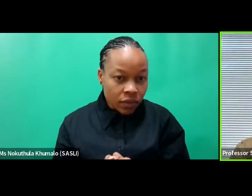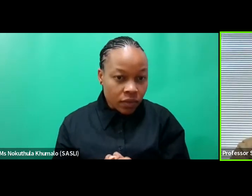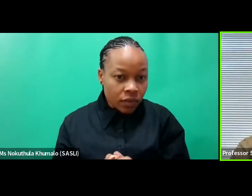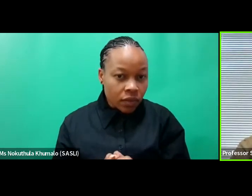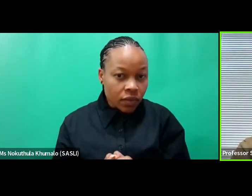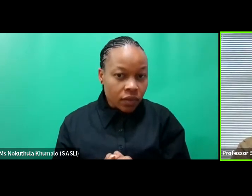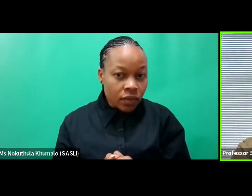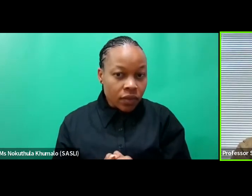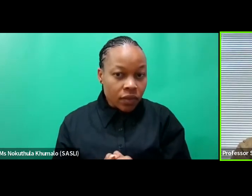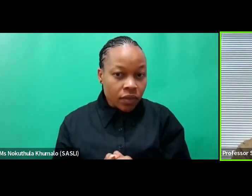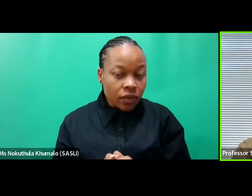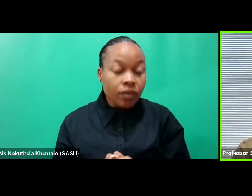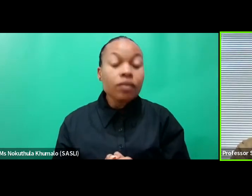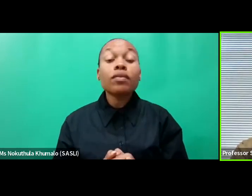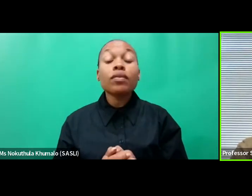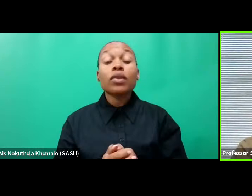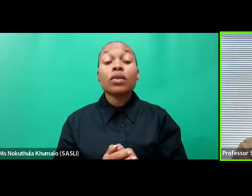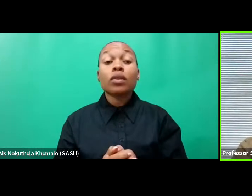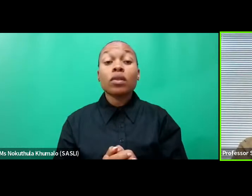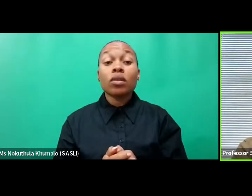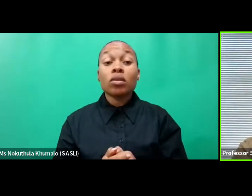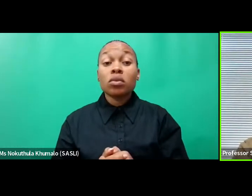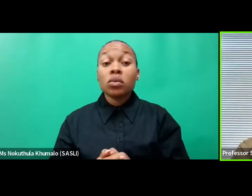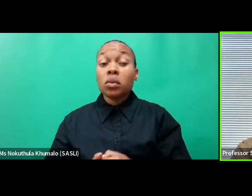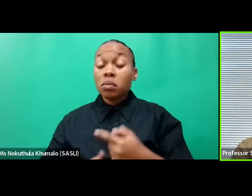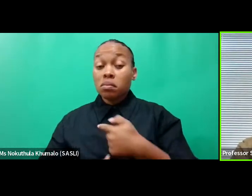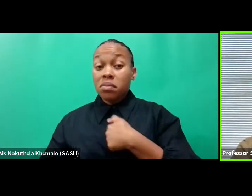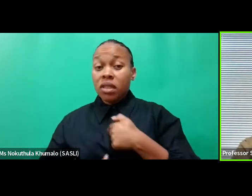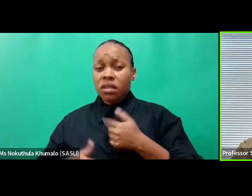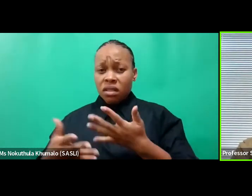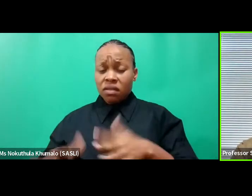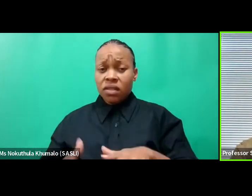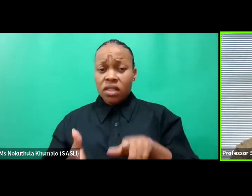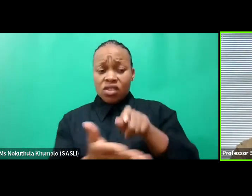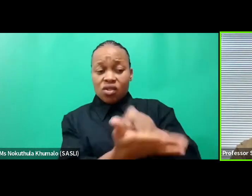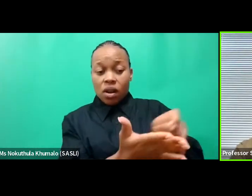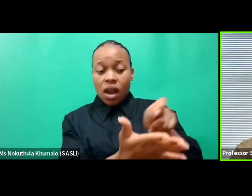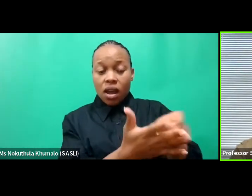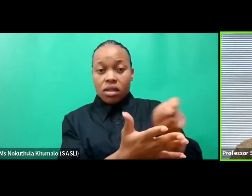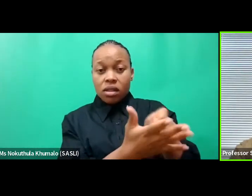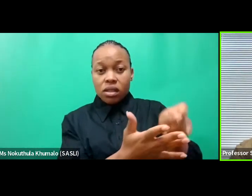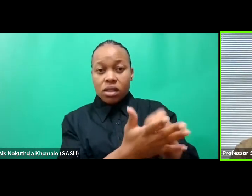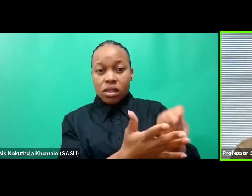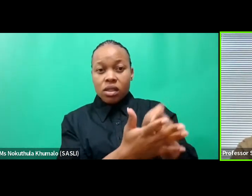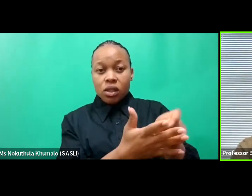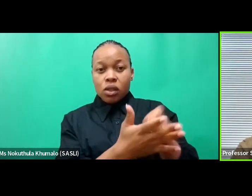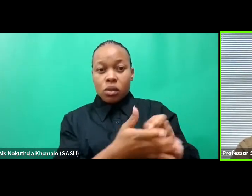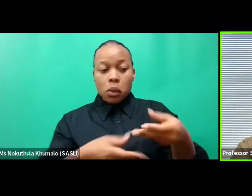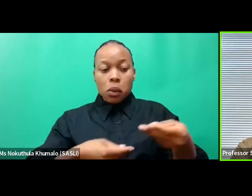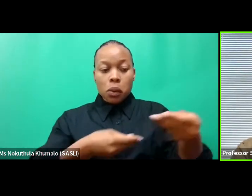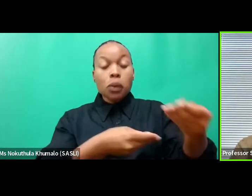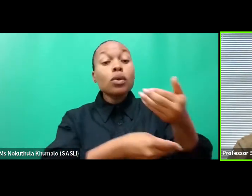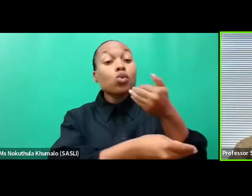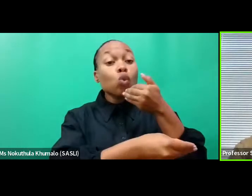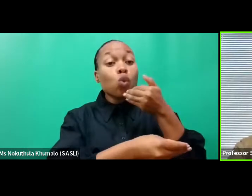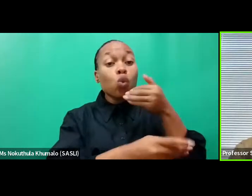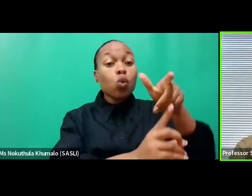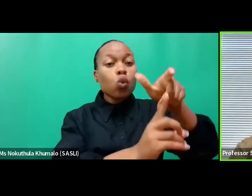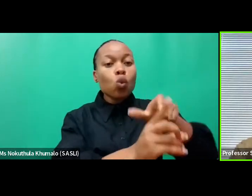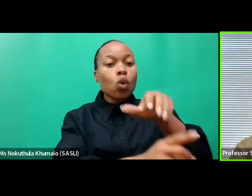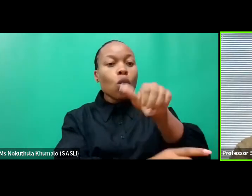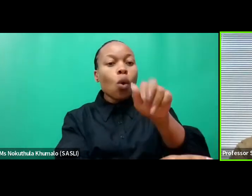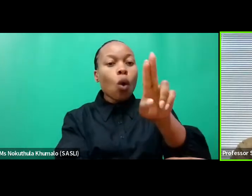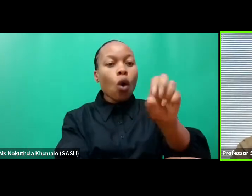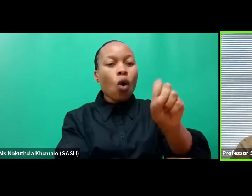I wrote to the British, I wrote to Ofsted and asked them, well, how are you people adopting